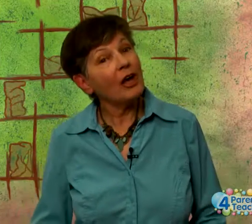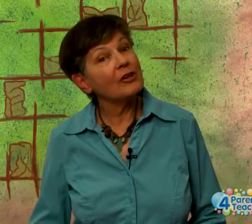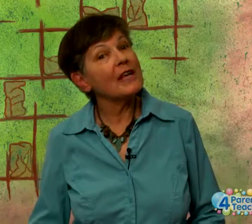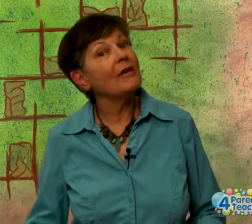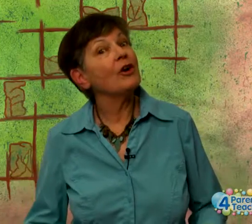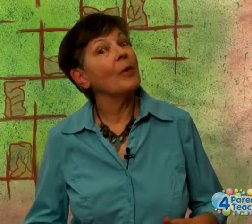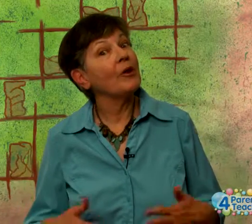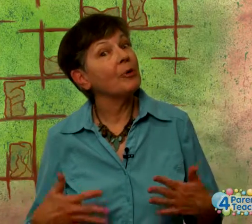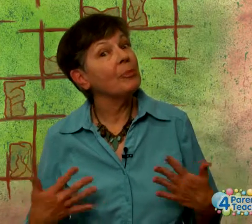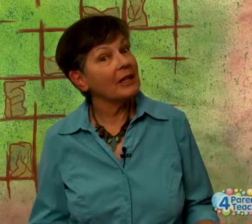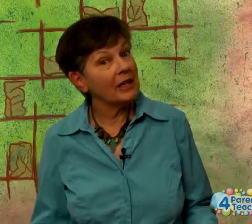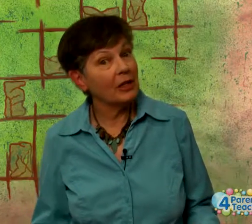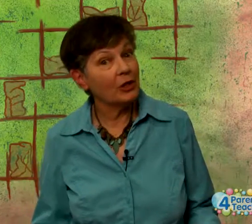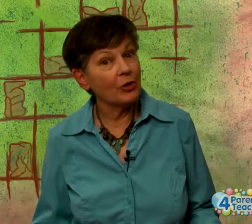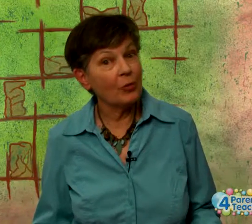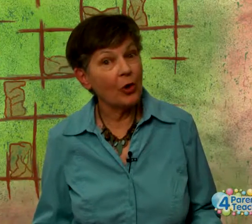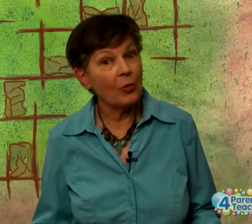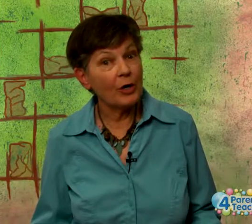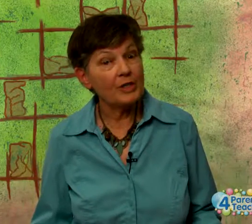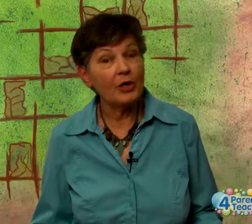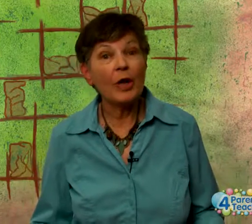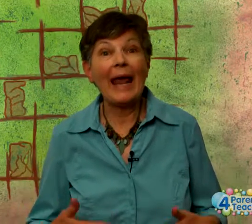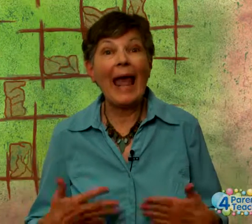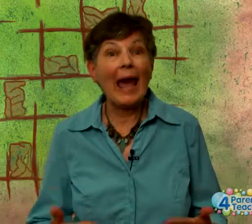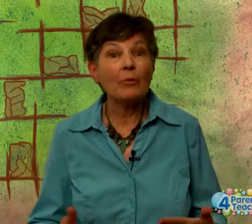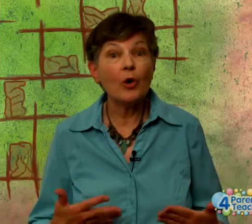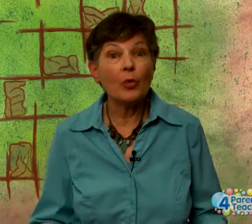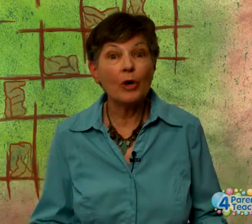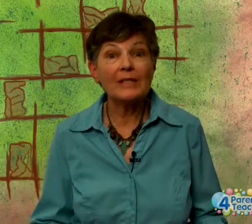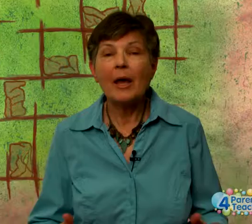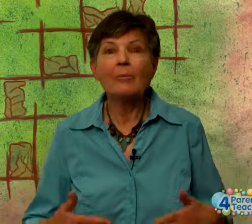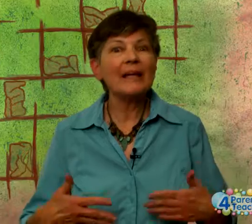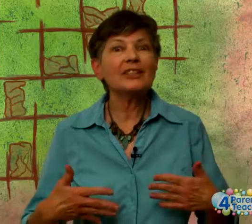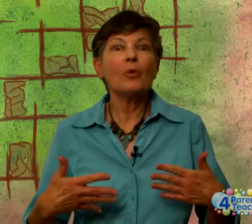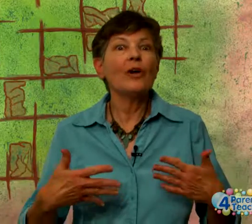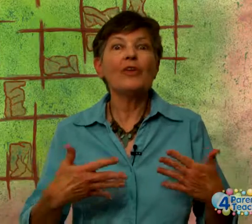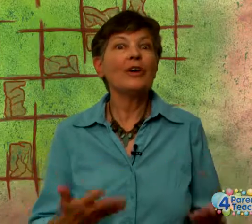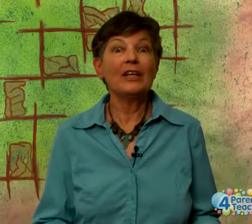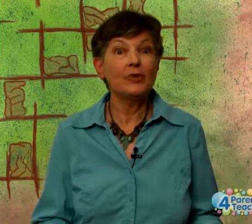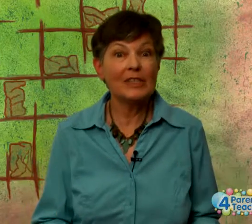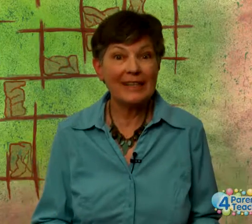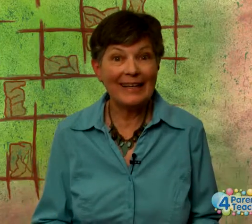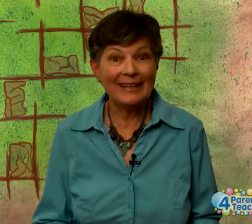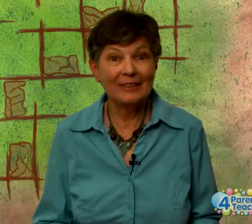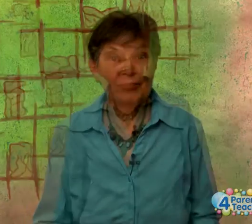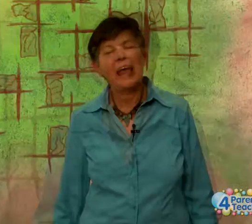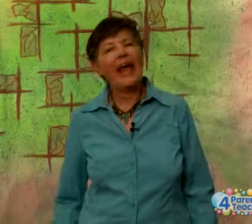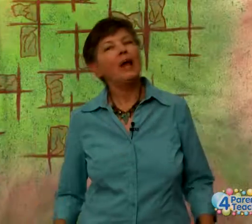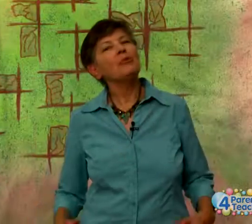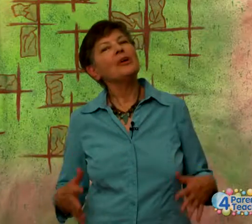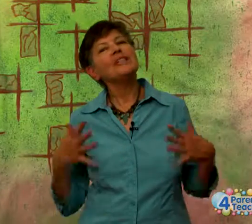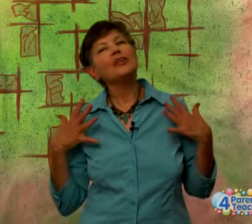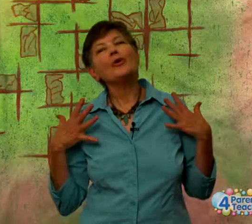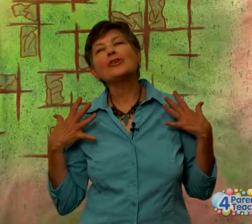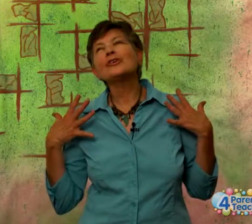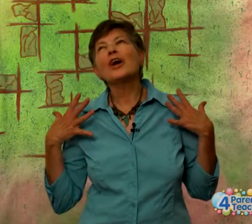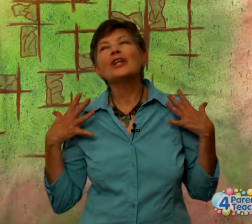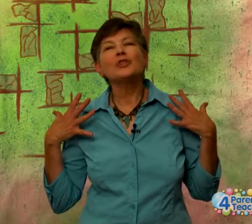toddlers have a greater ability to learn more words, and you can add more words based on what they're interested in. And preschoolers enjoy